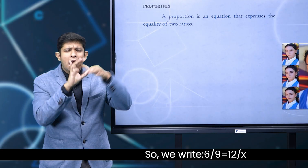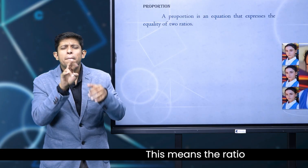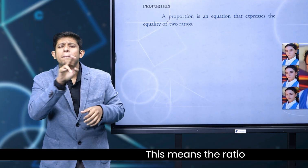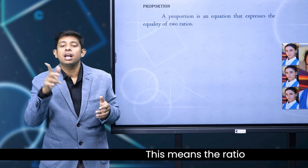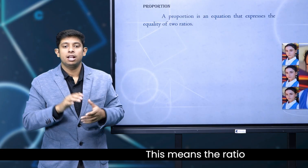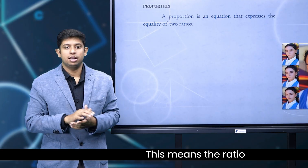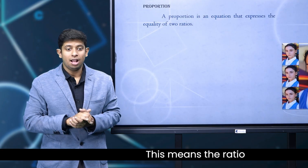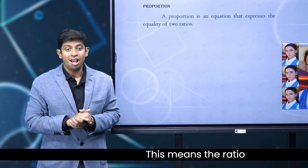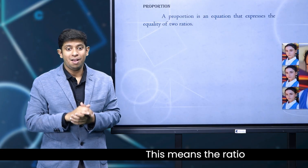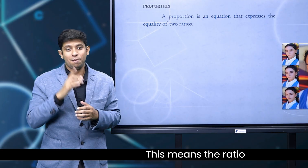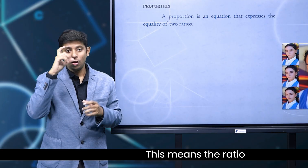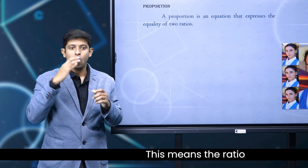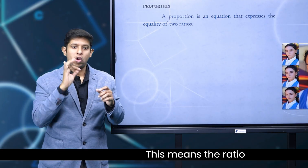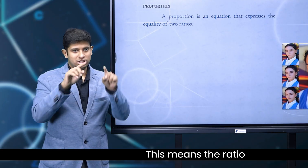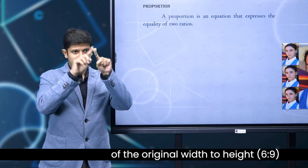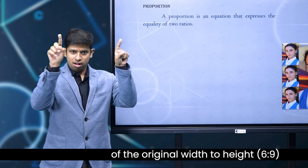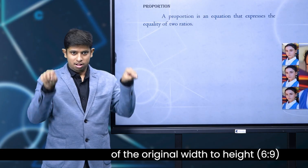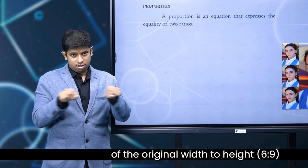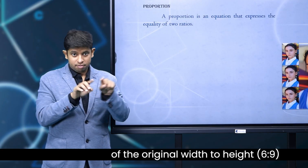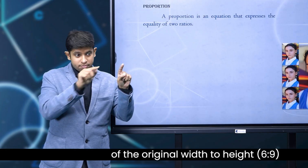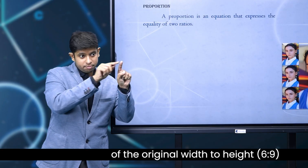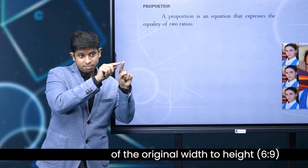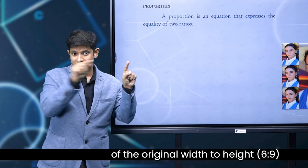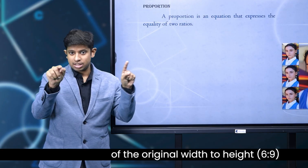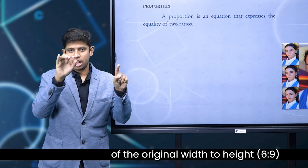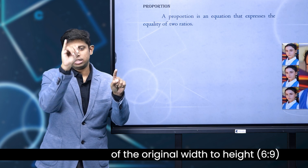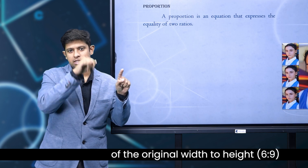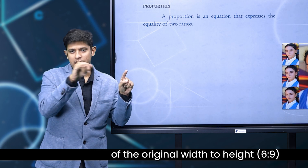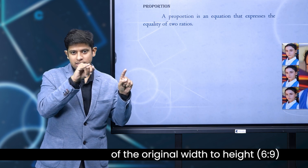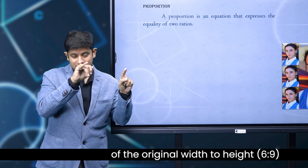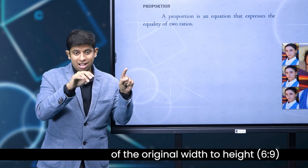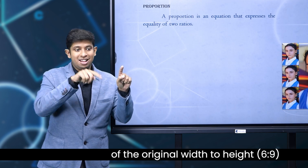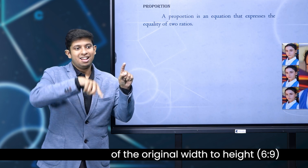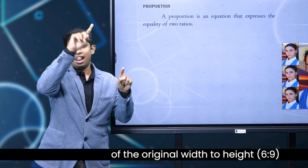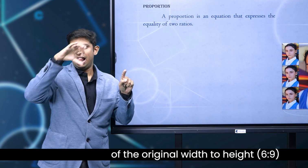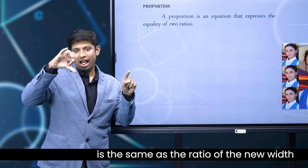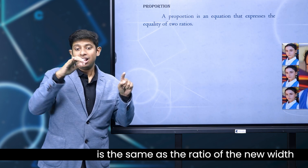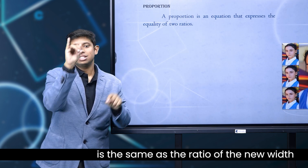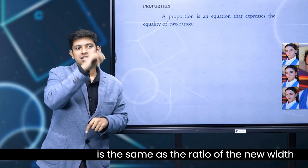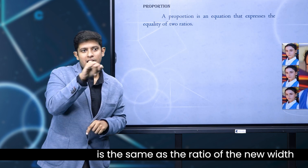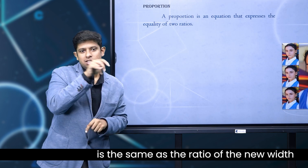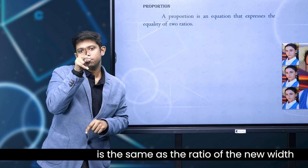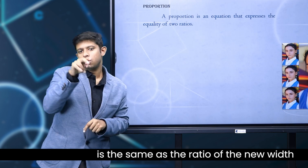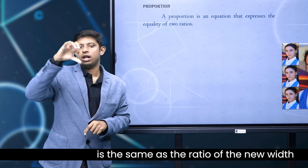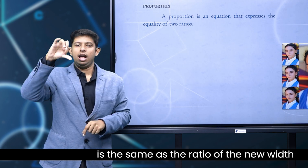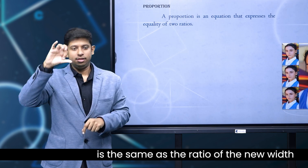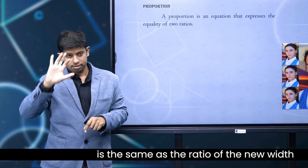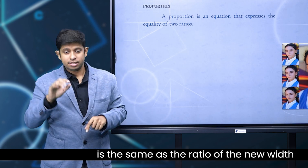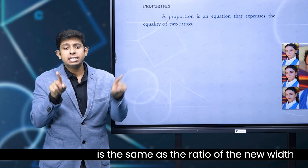This means the ratio of the original width to height, 6 is to 9, is the same as the ratio of the new